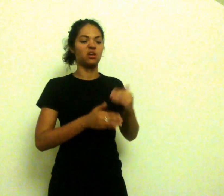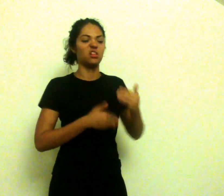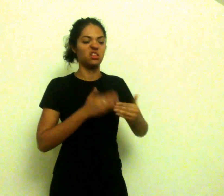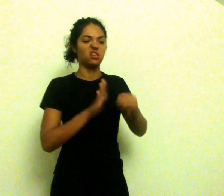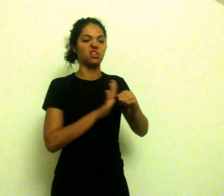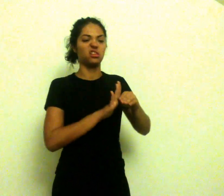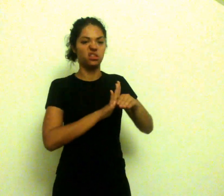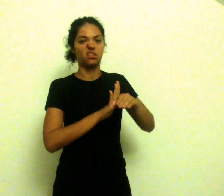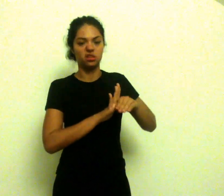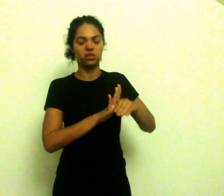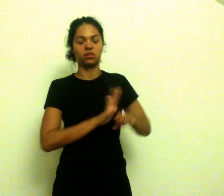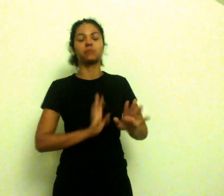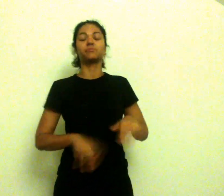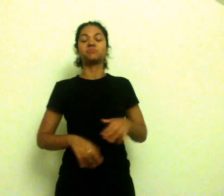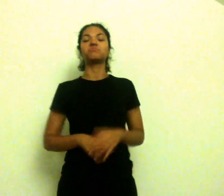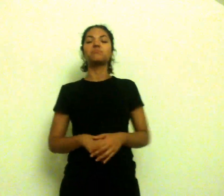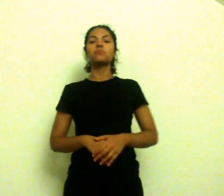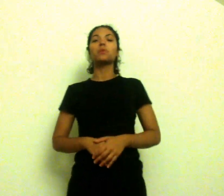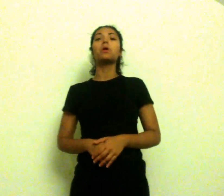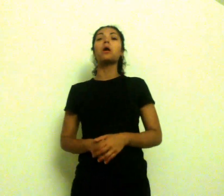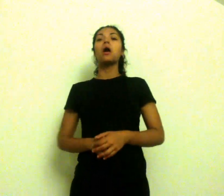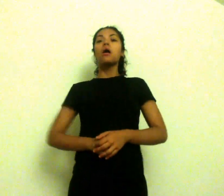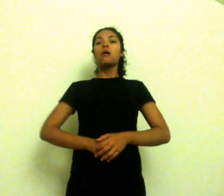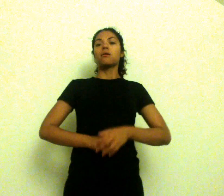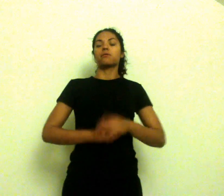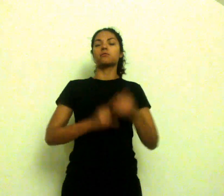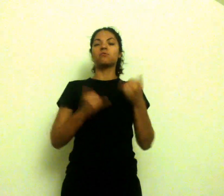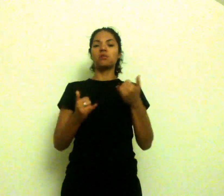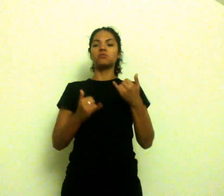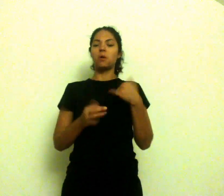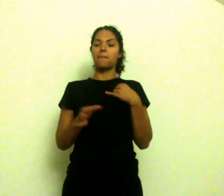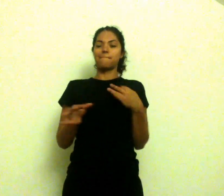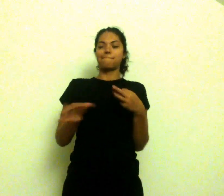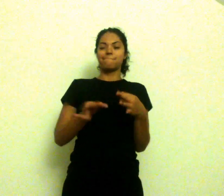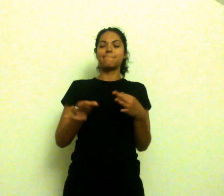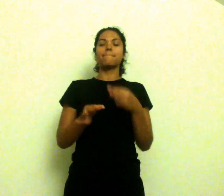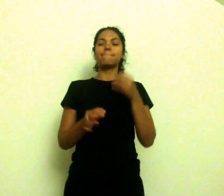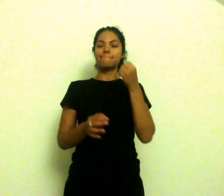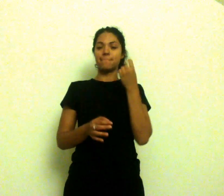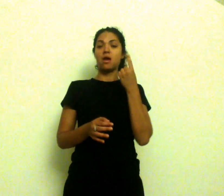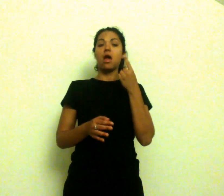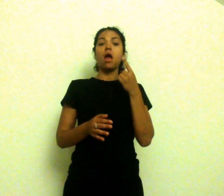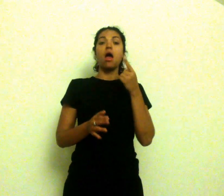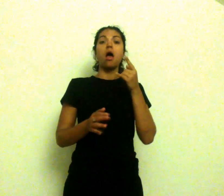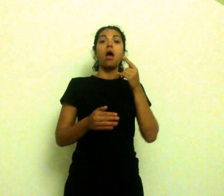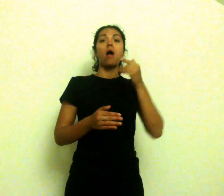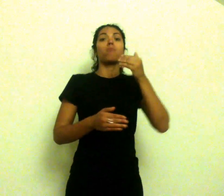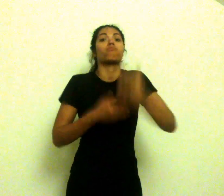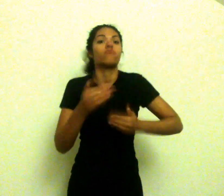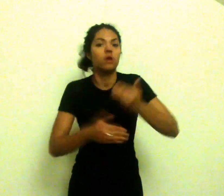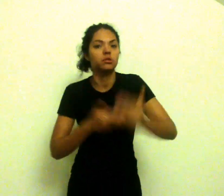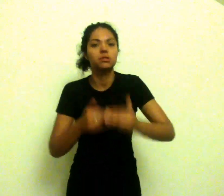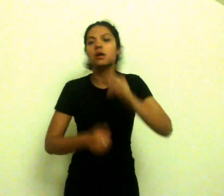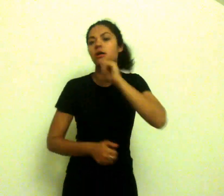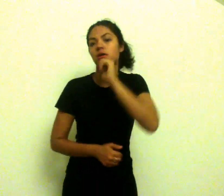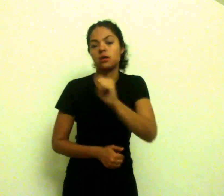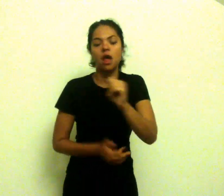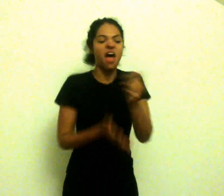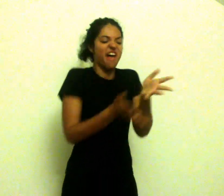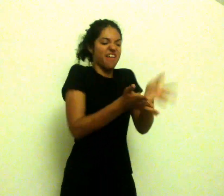thinking today is aptly described as the process of secularization. Now, I didn't say mere secularism.